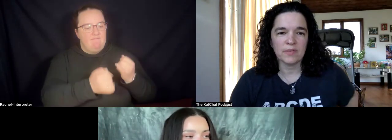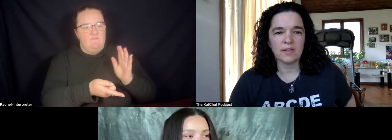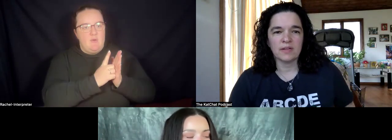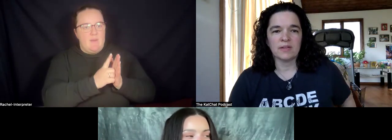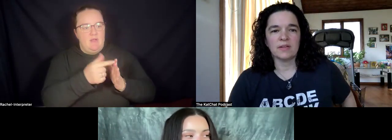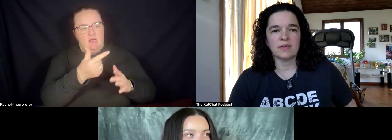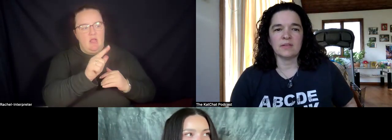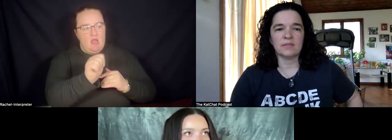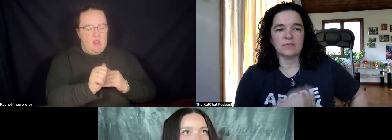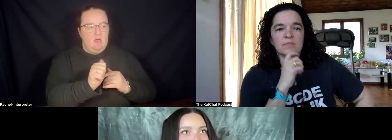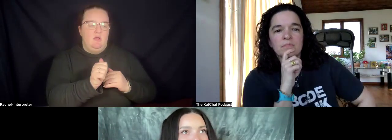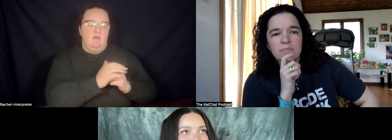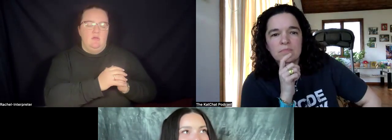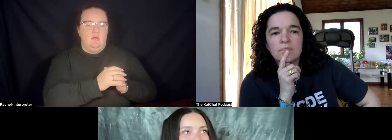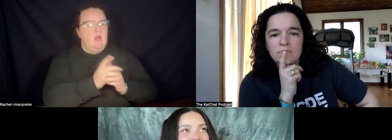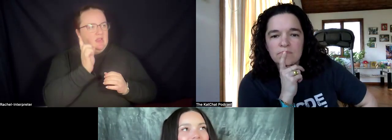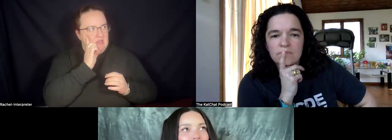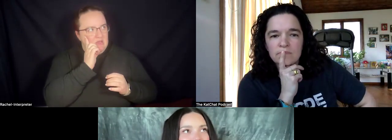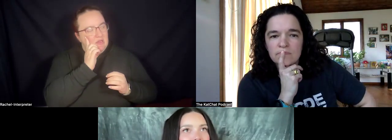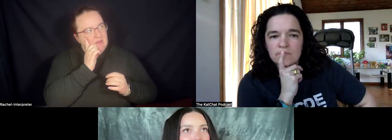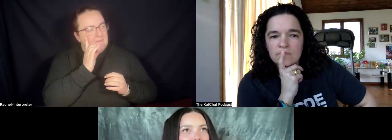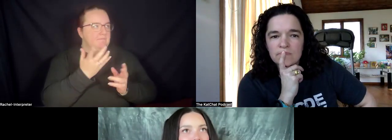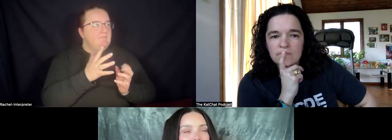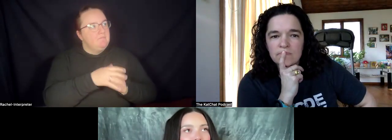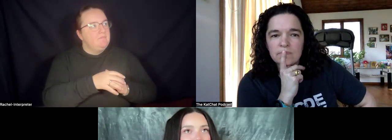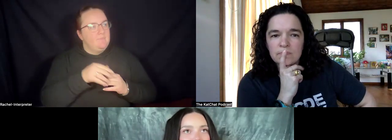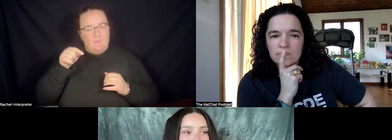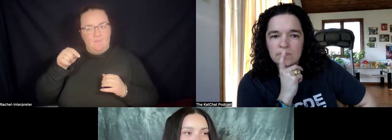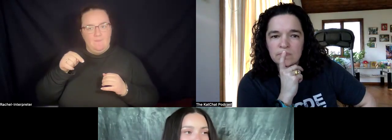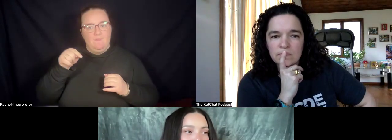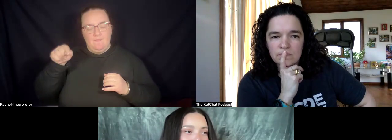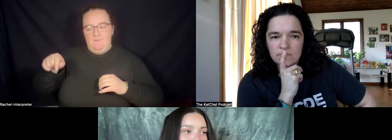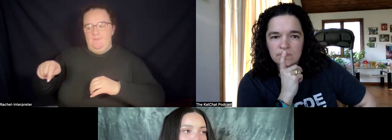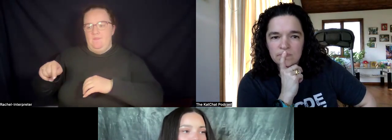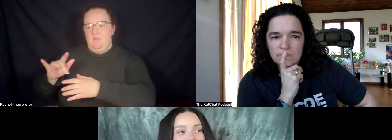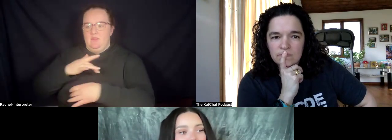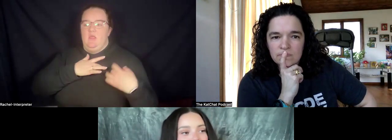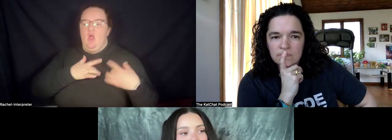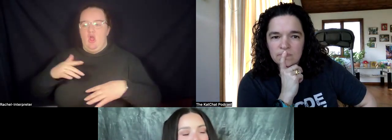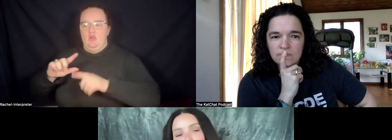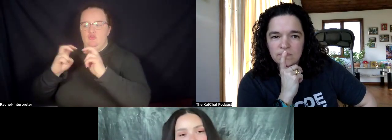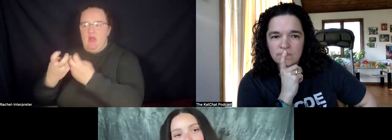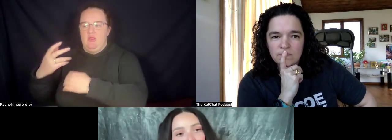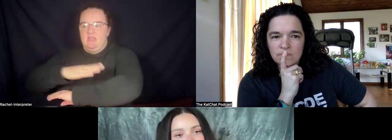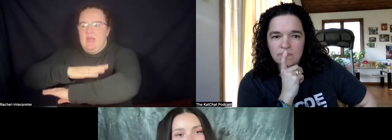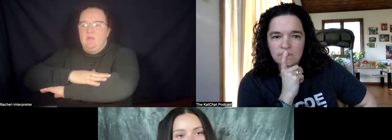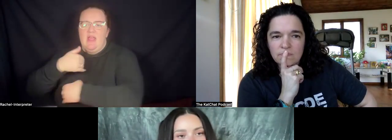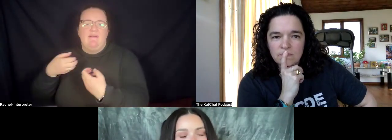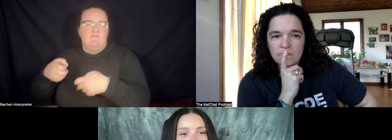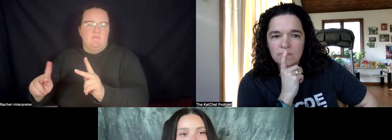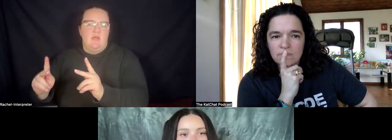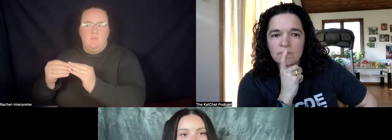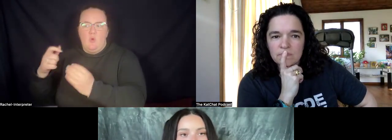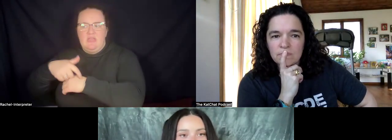gala. I think that, yeah, this movie sequence of Hearts Around the Table will just give audiences even more time to invest